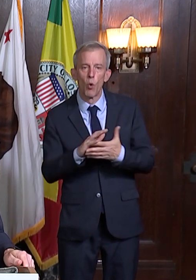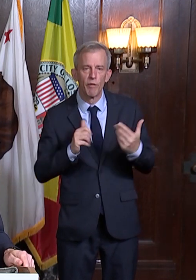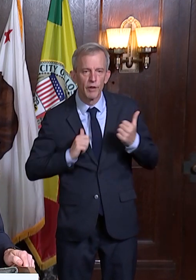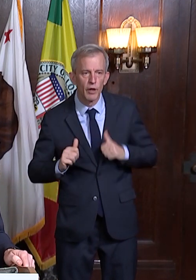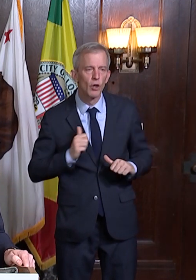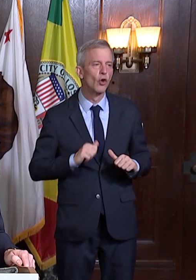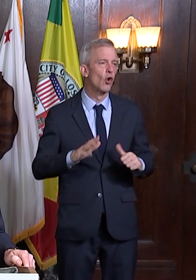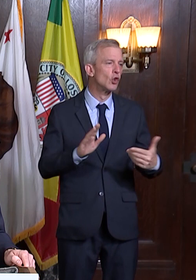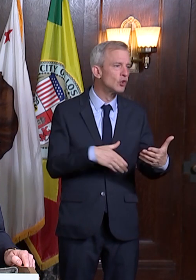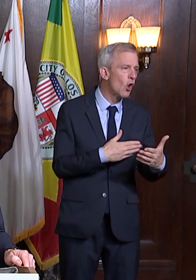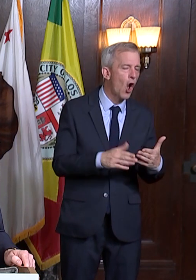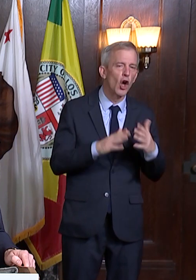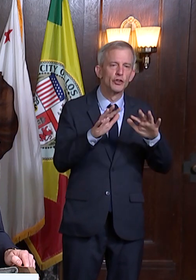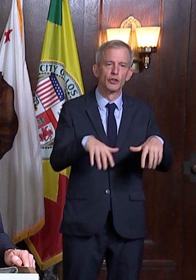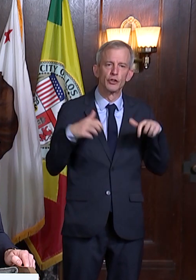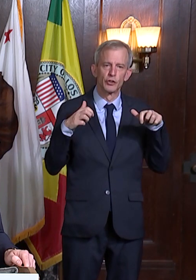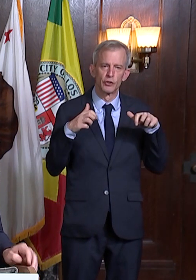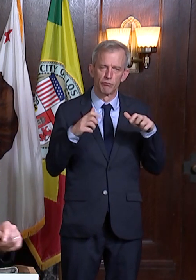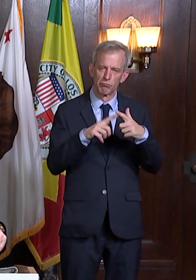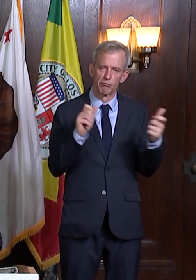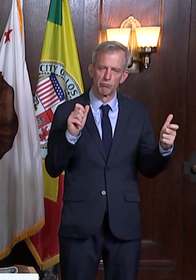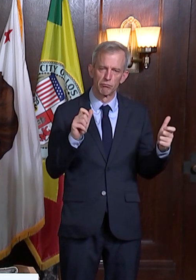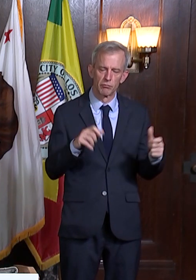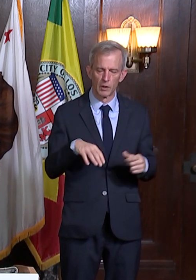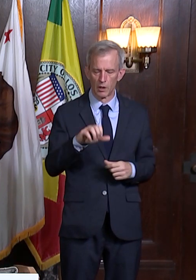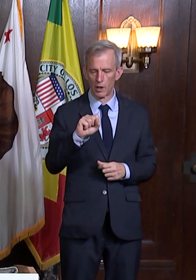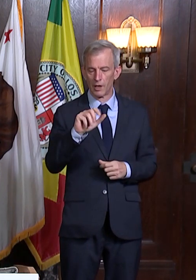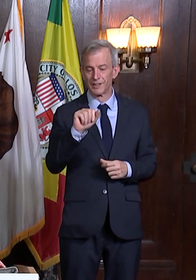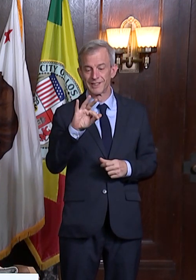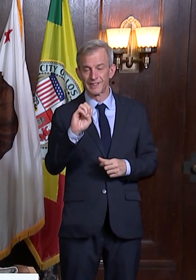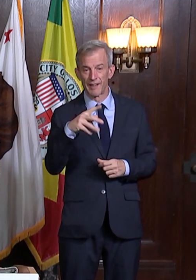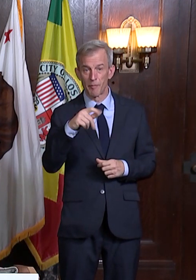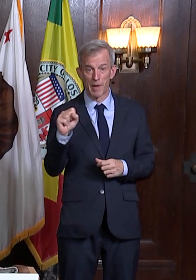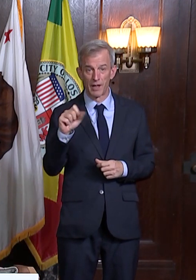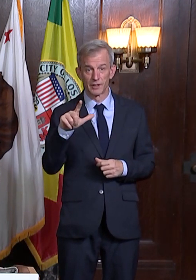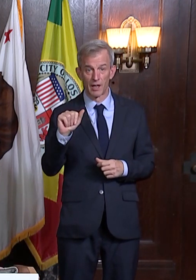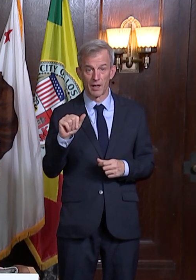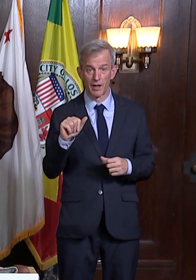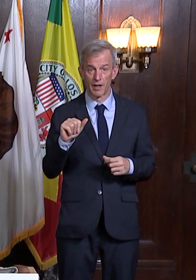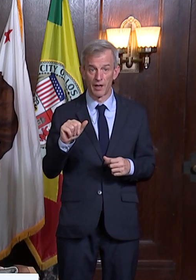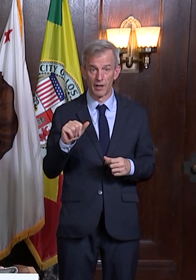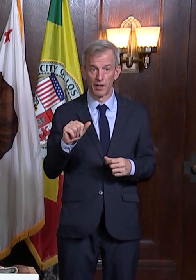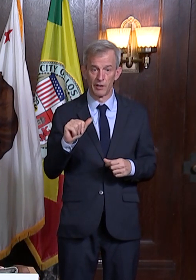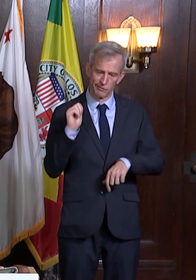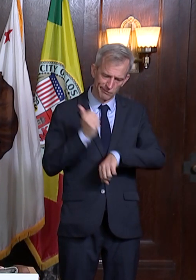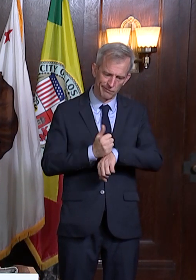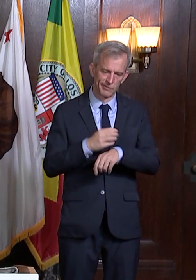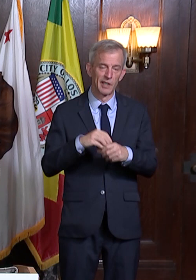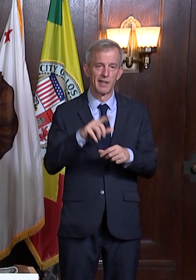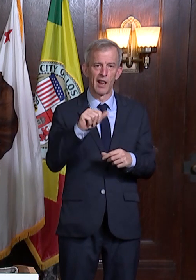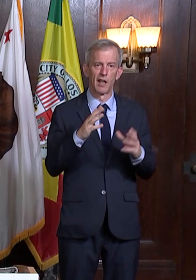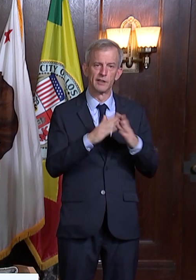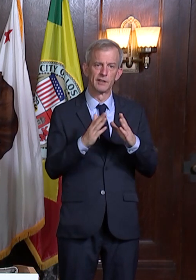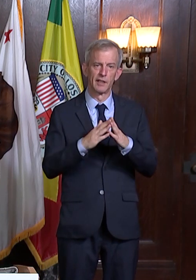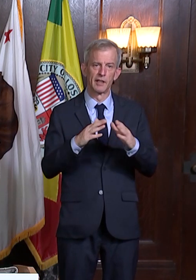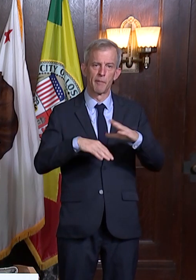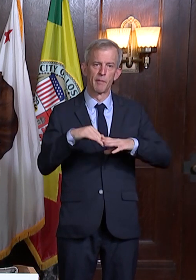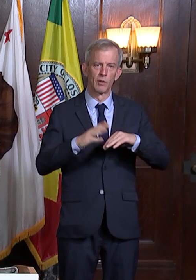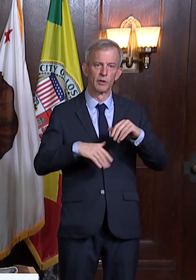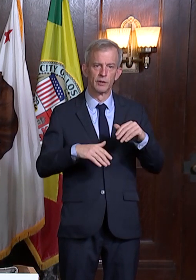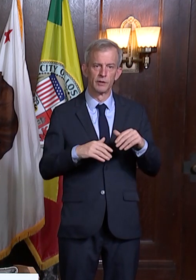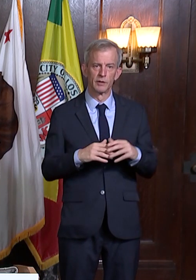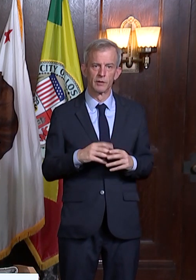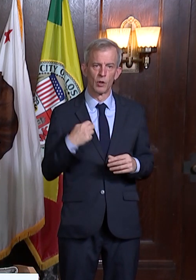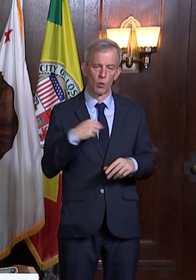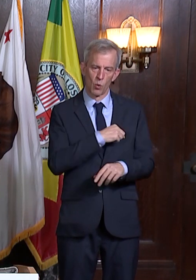and museums. Safe Pass LA is also in effect at LA City buildings and facilities, and I'll note that we're working very hard with our